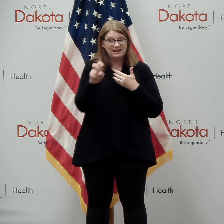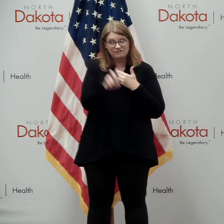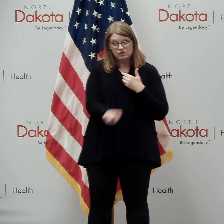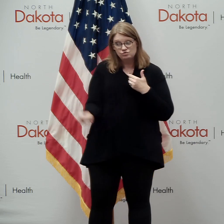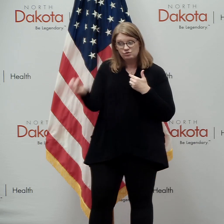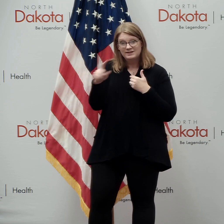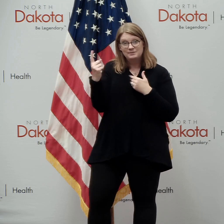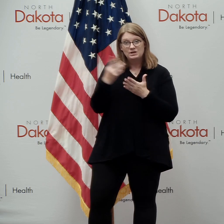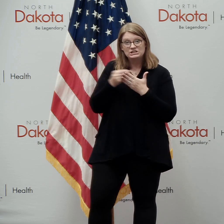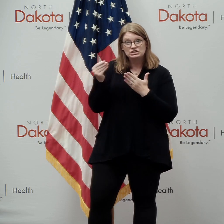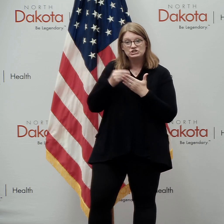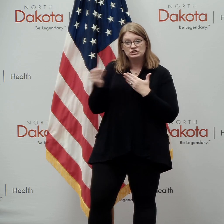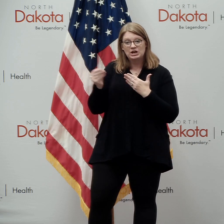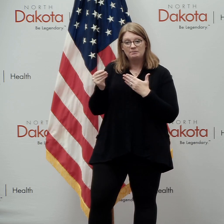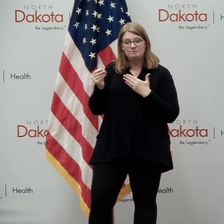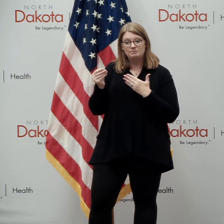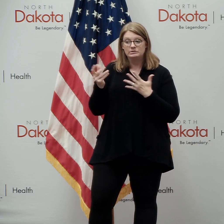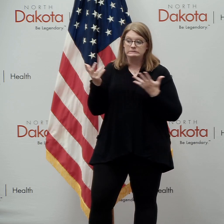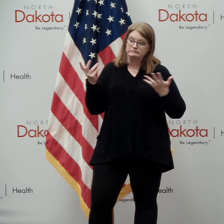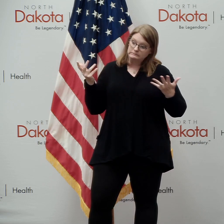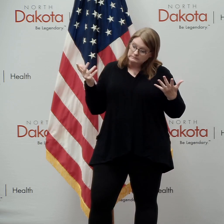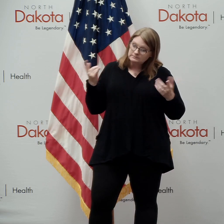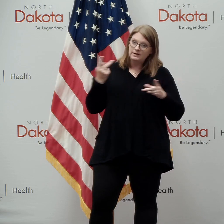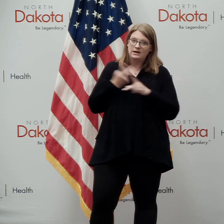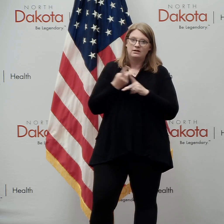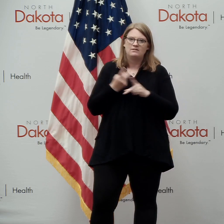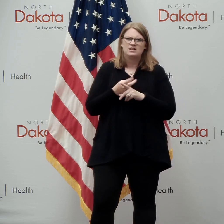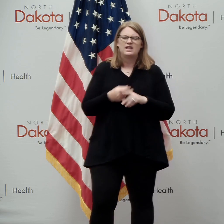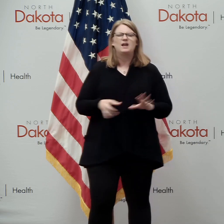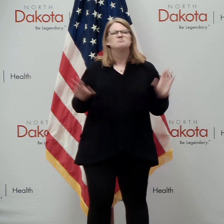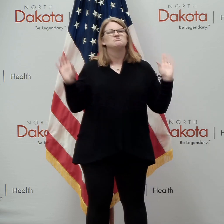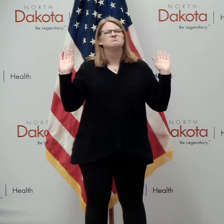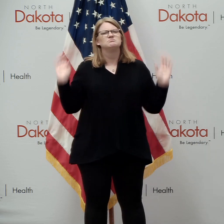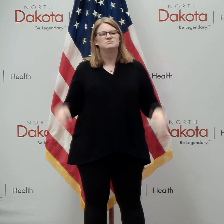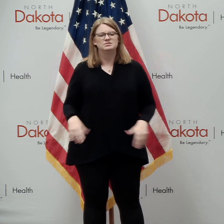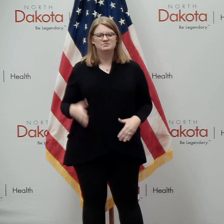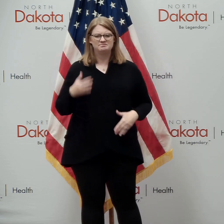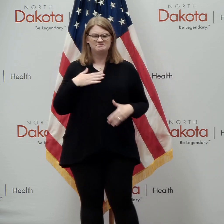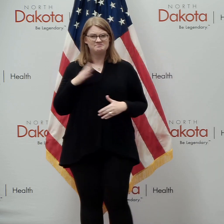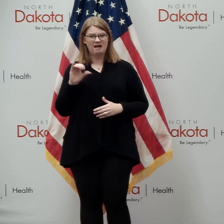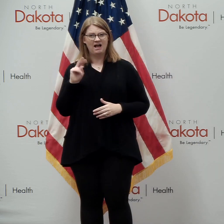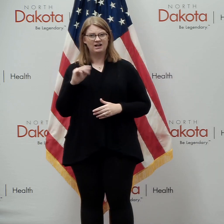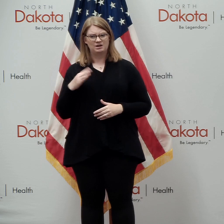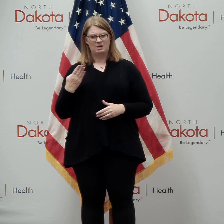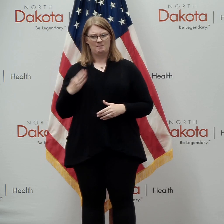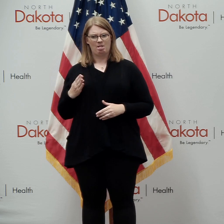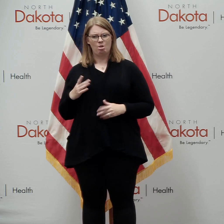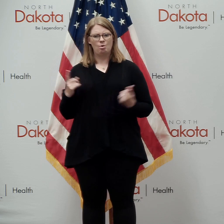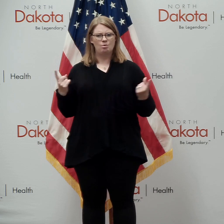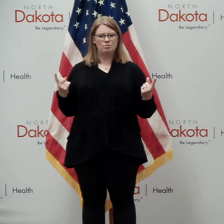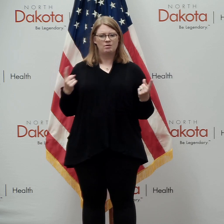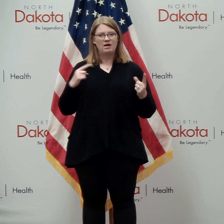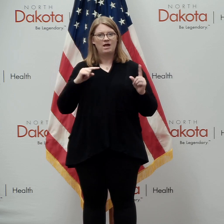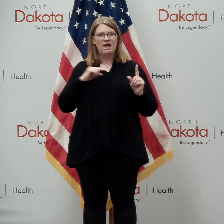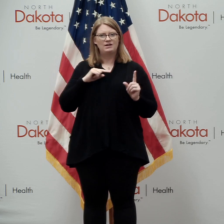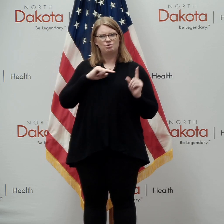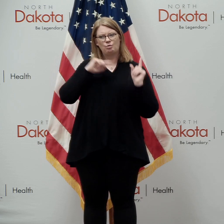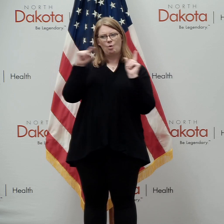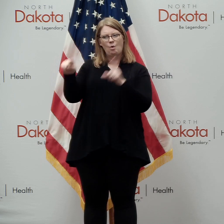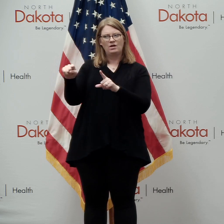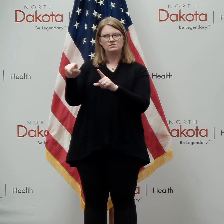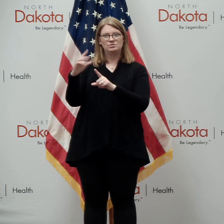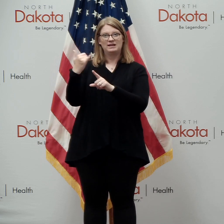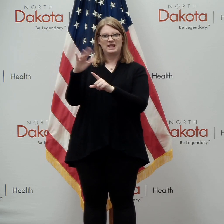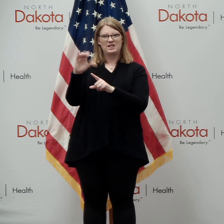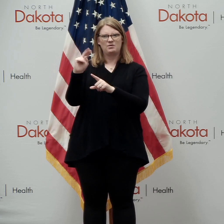shop, I'd take a little more caution. If you said, hey, I don't need to wear a mask, I live in a county that's blue. If you're going to live in a blue county and you're going to shop in a yellow